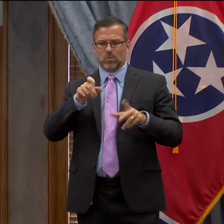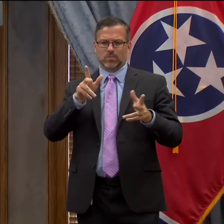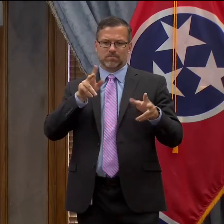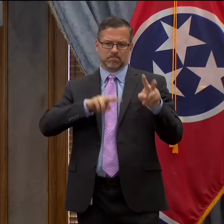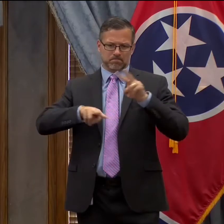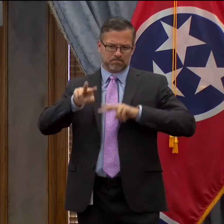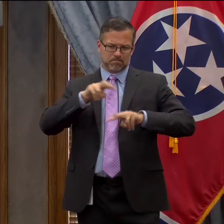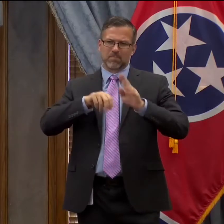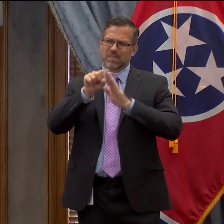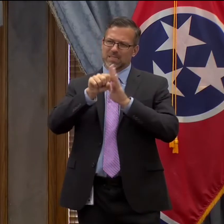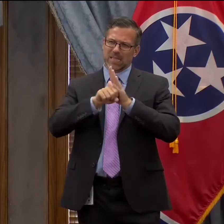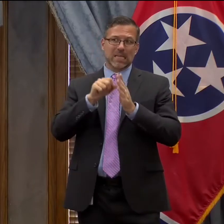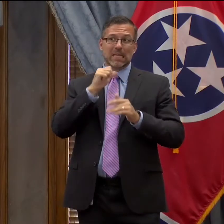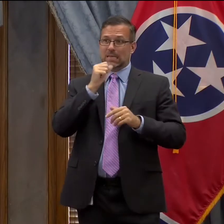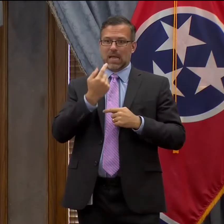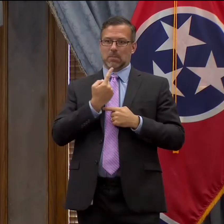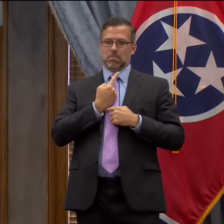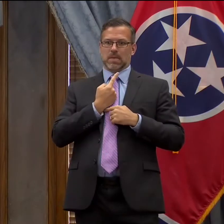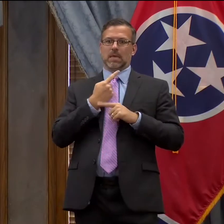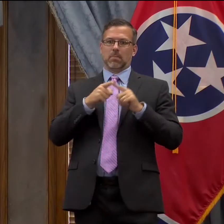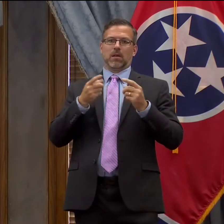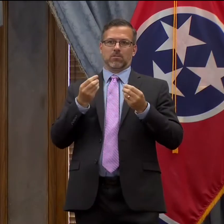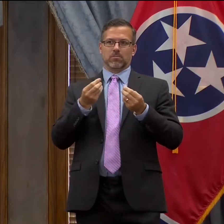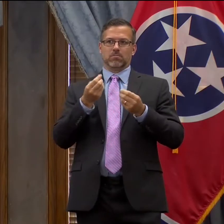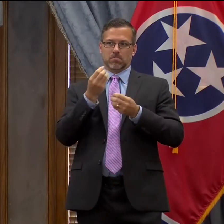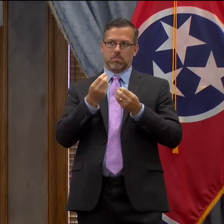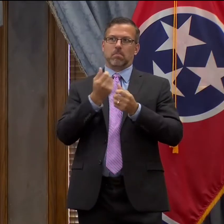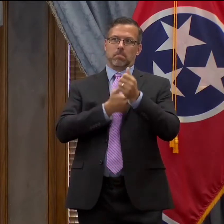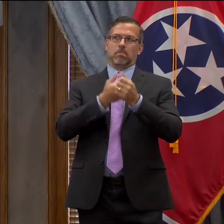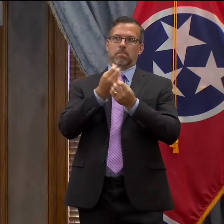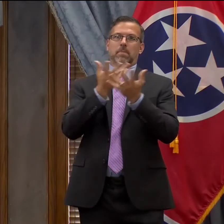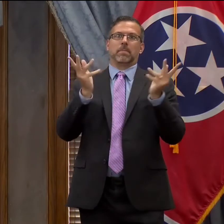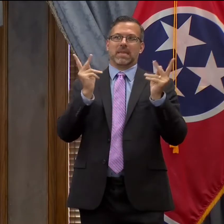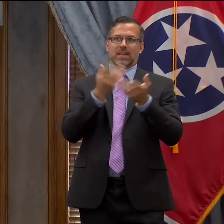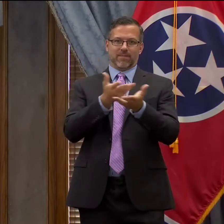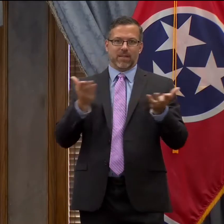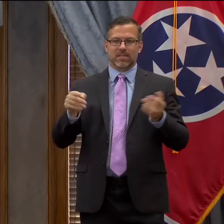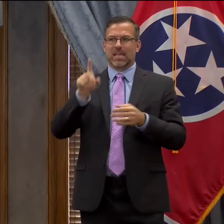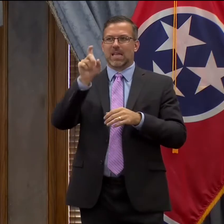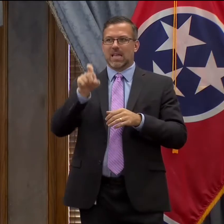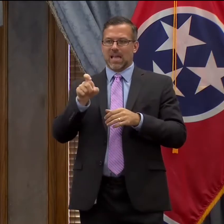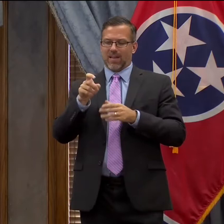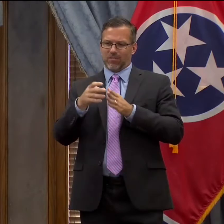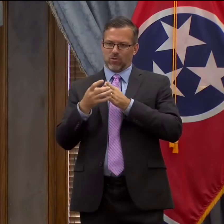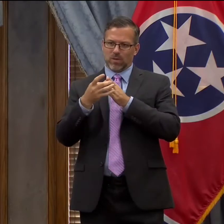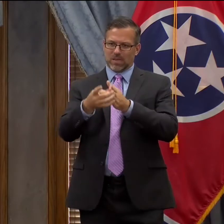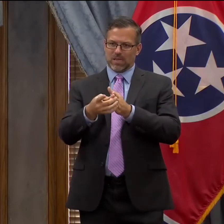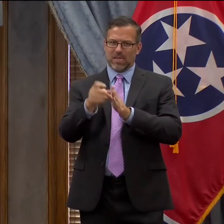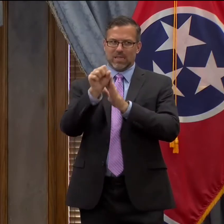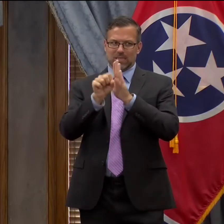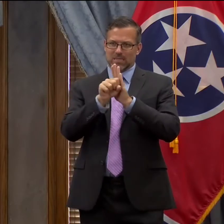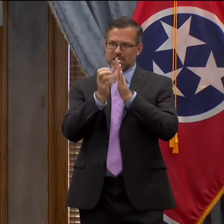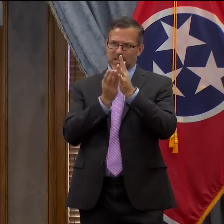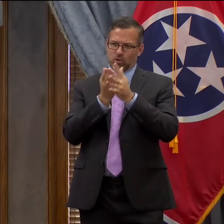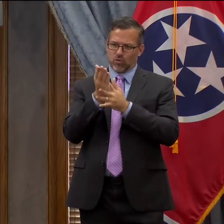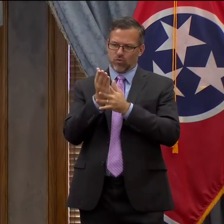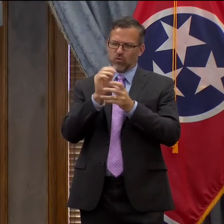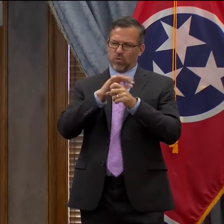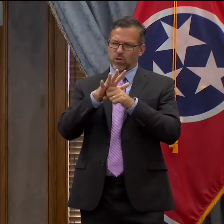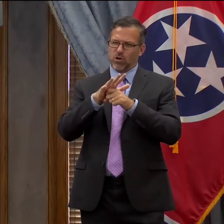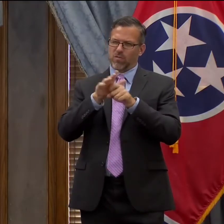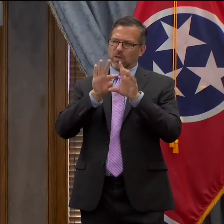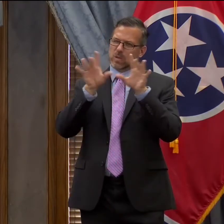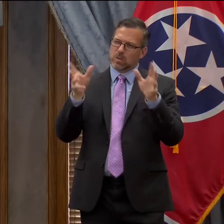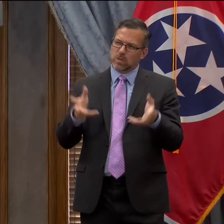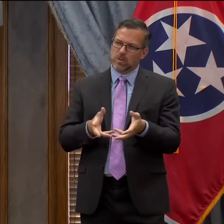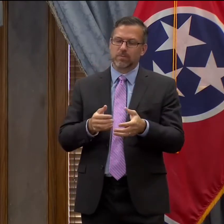me, but we have a responsibility to navigate this state through this incredible pandemic. My